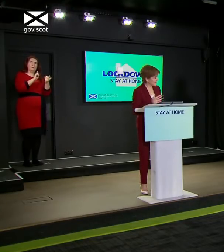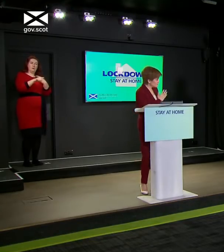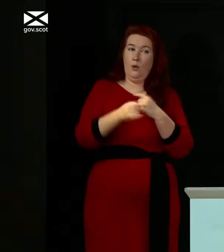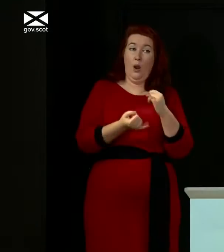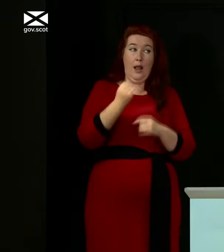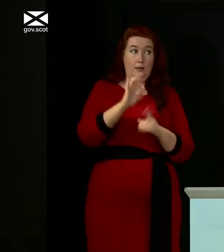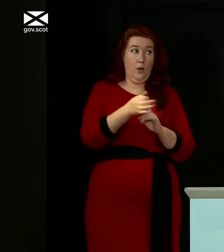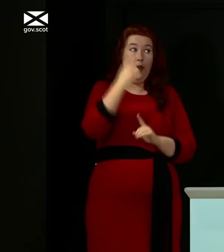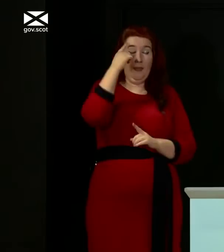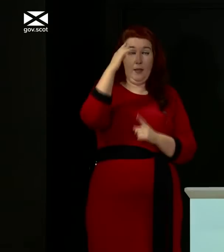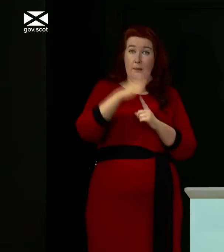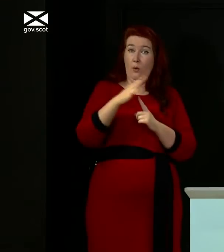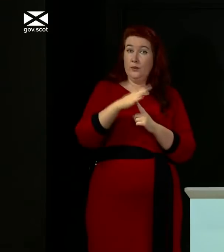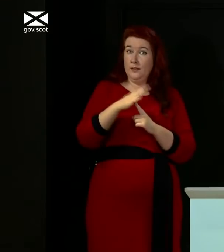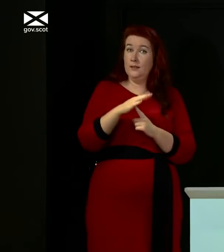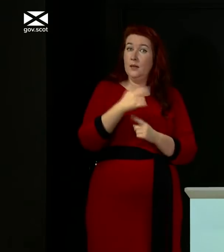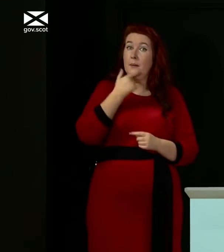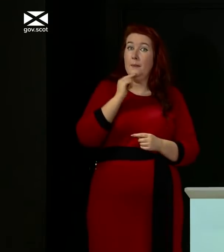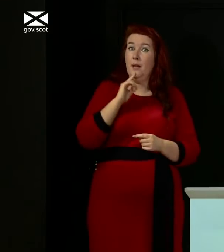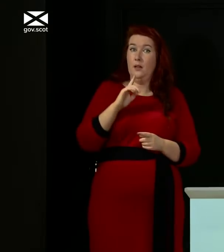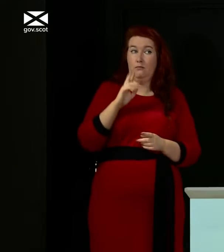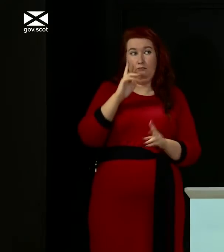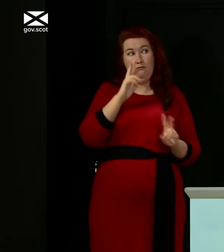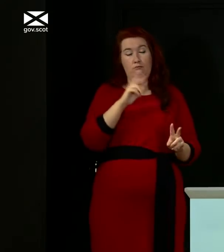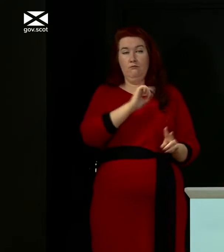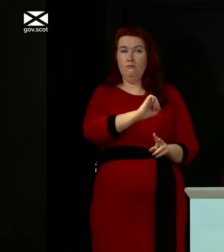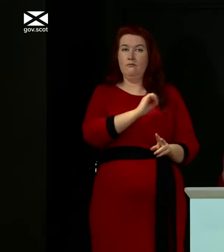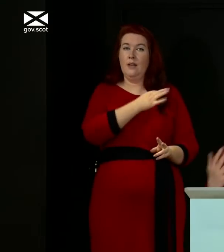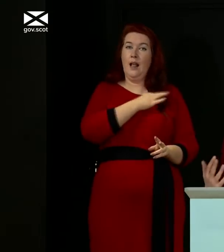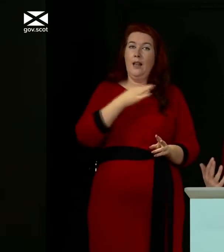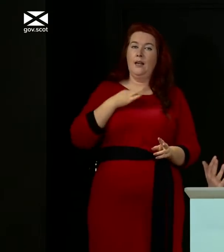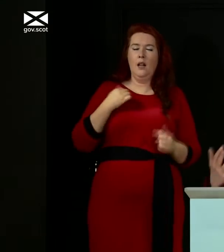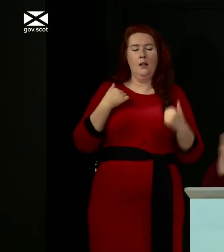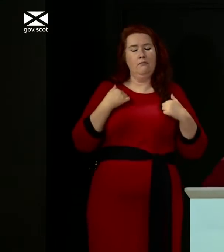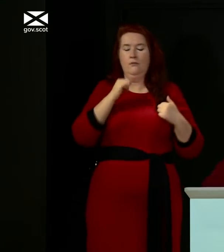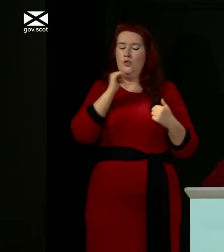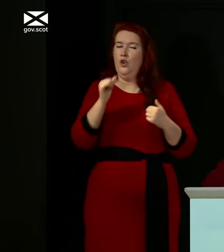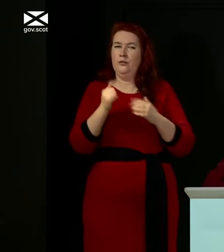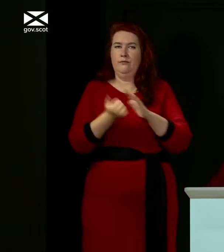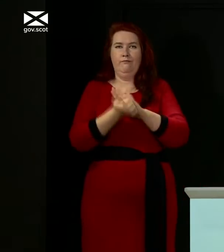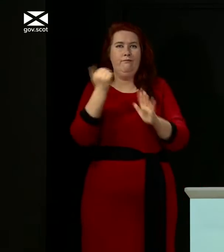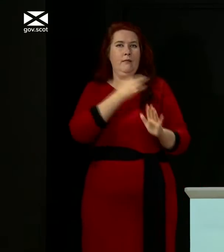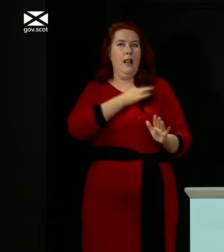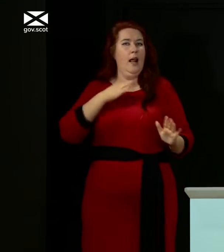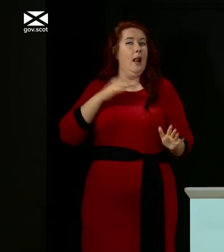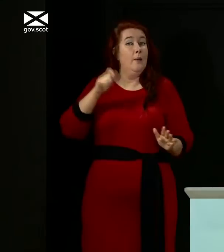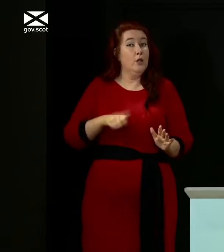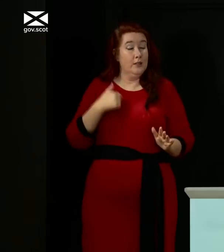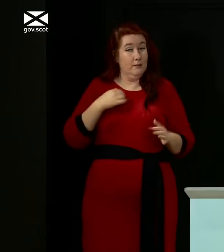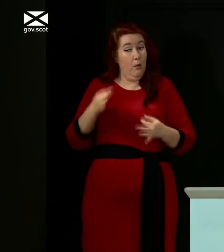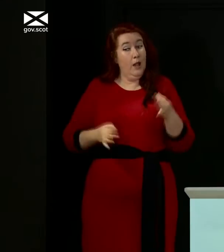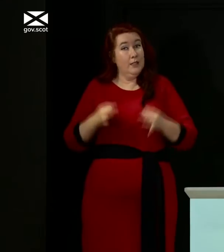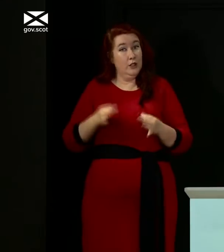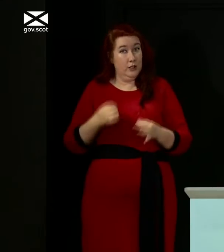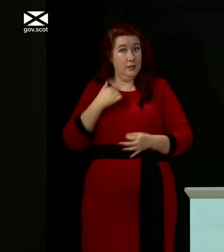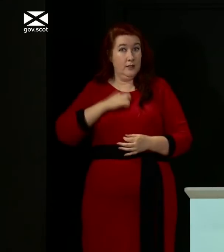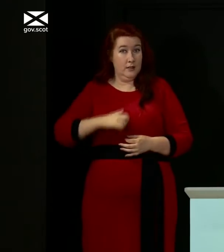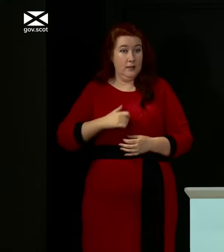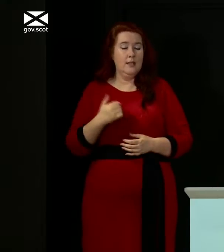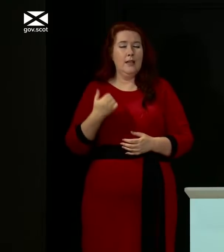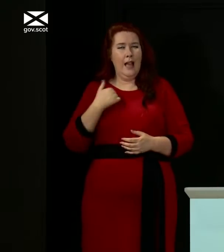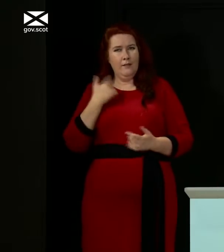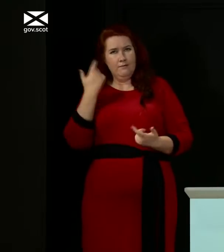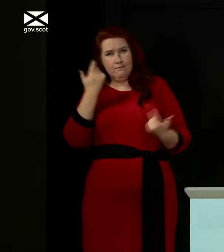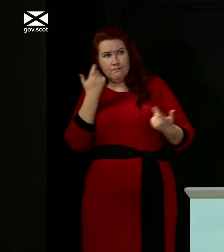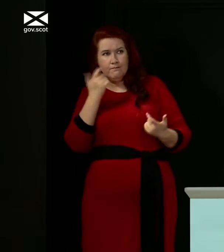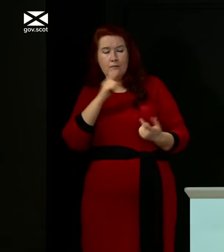because I think it is important that people hear a clinical perspective. I'm a politician, I'm not a clinician. I have considered very carefully the